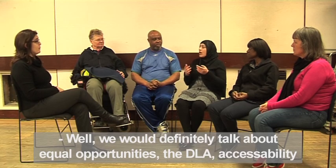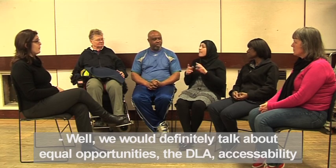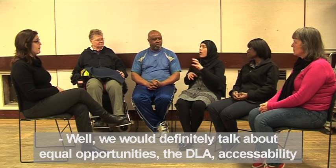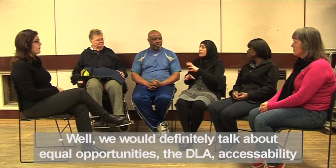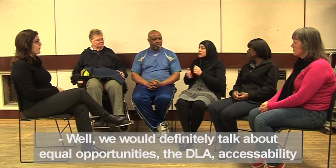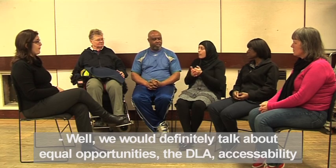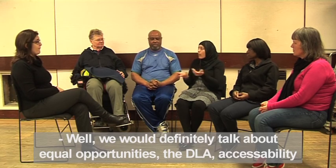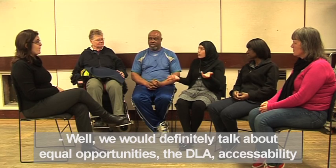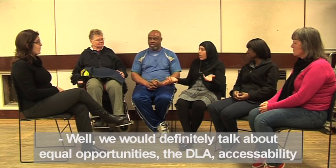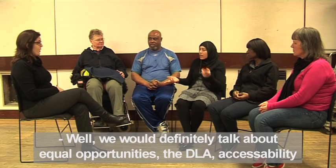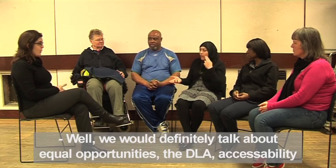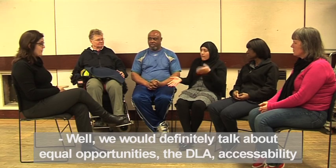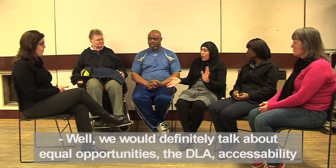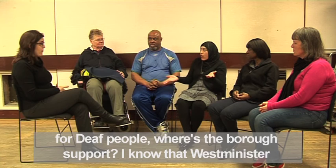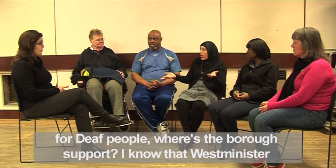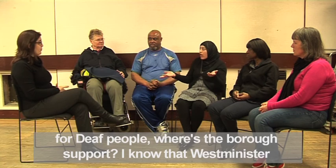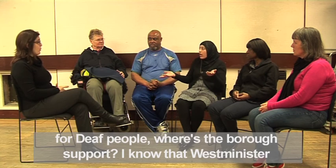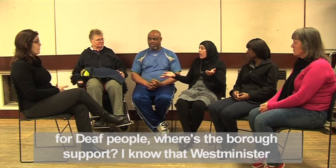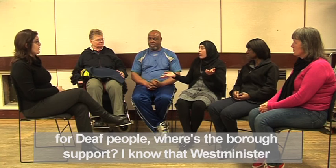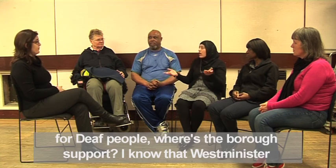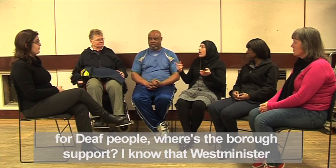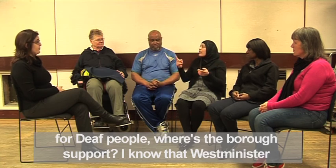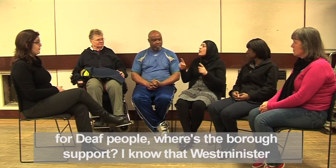people. Where's the borough support?